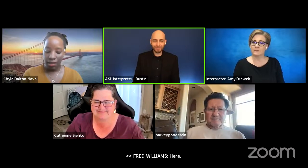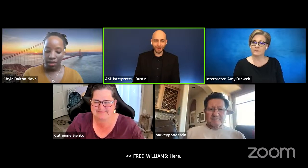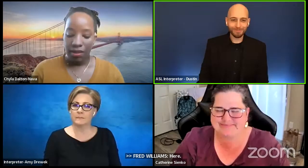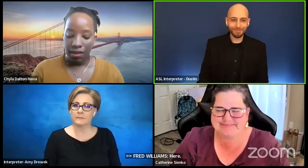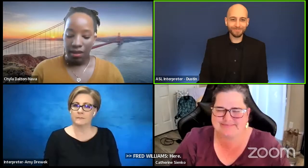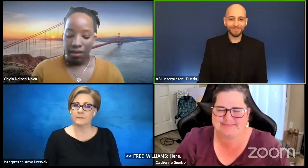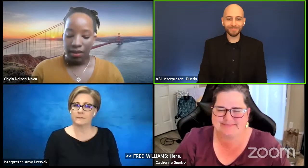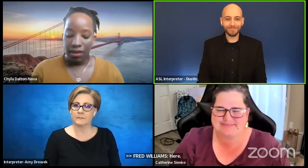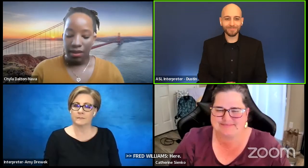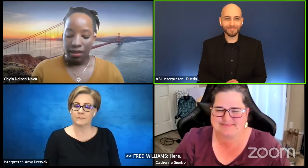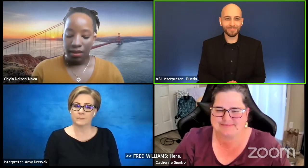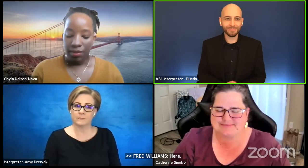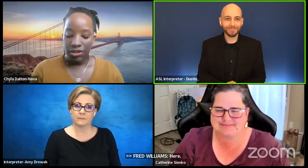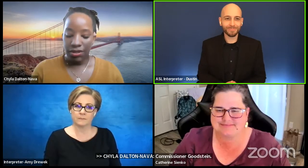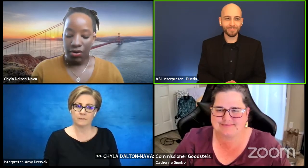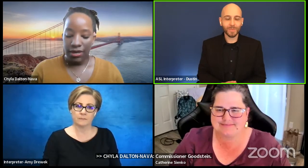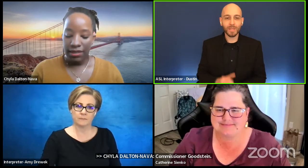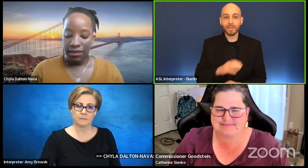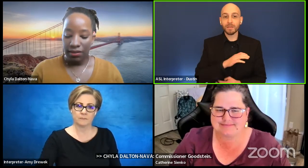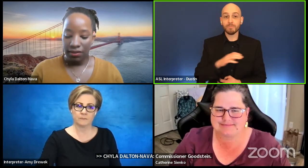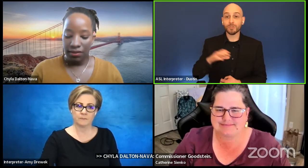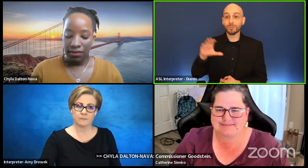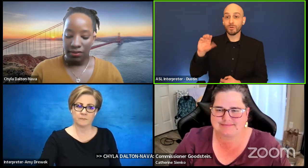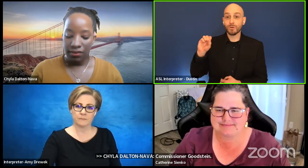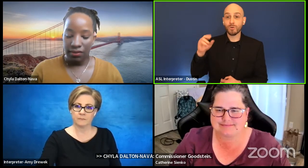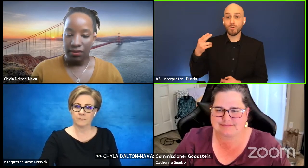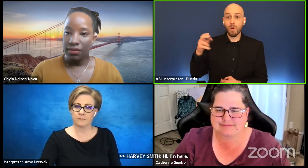Hi, I'm here. Commissioner Cohen?